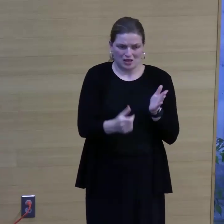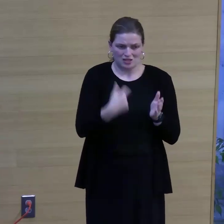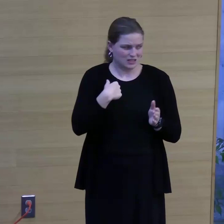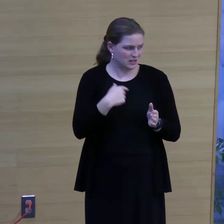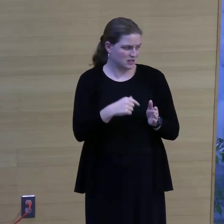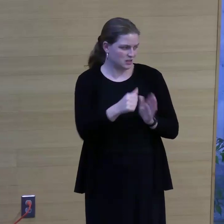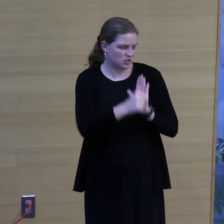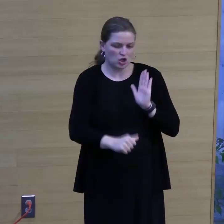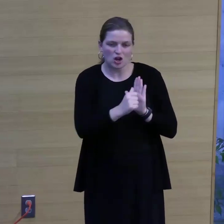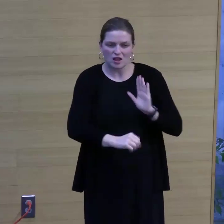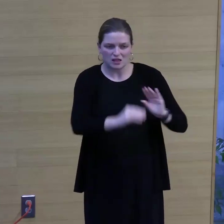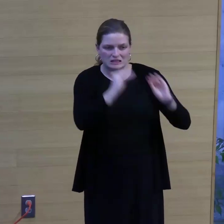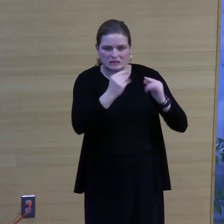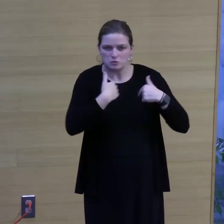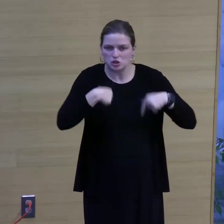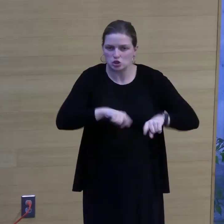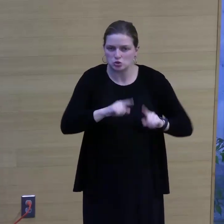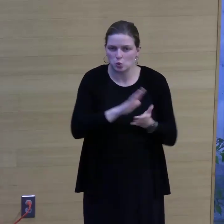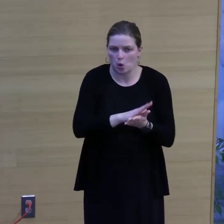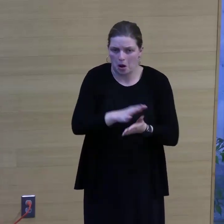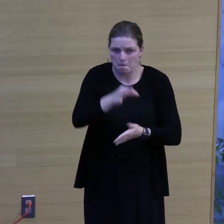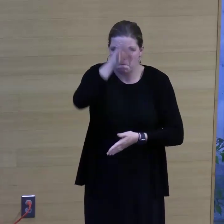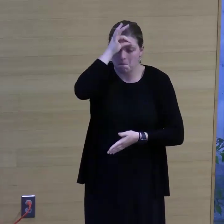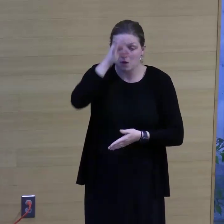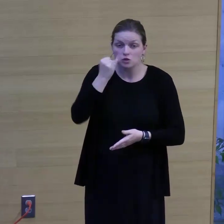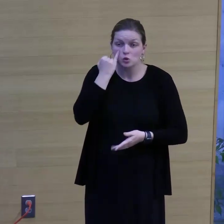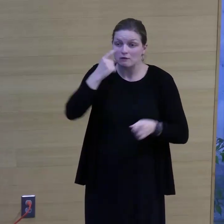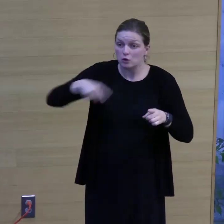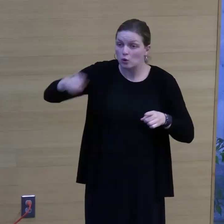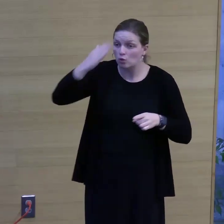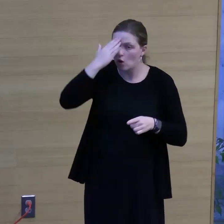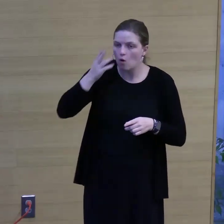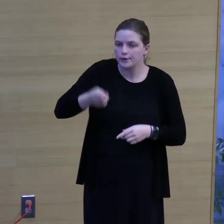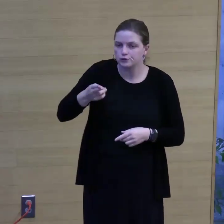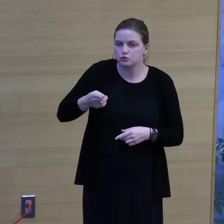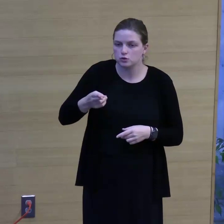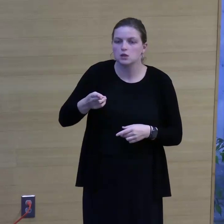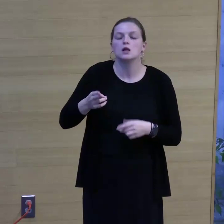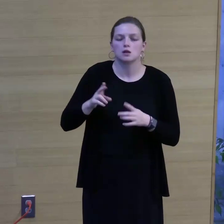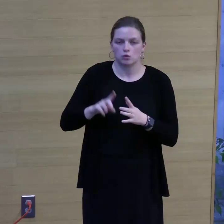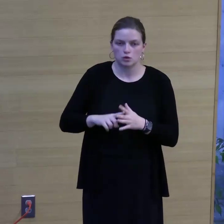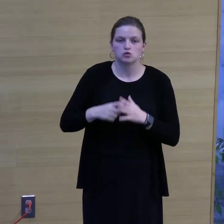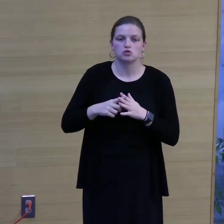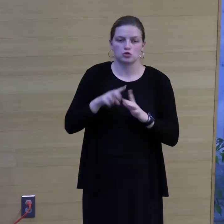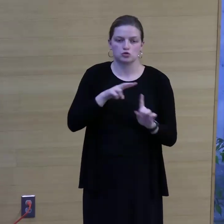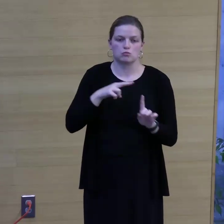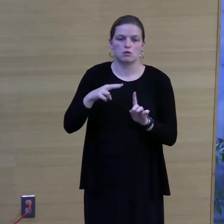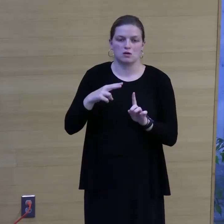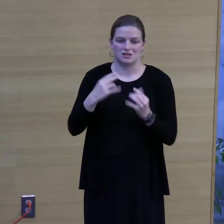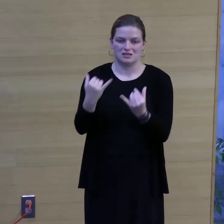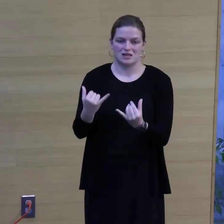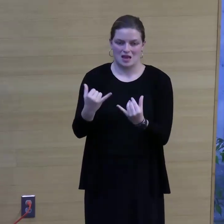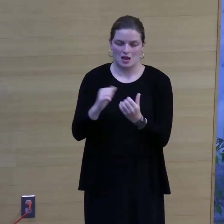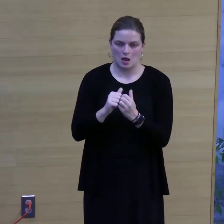school. And so I really, if you know your history, you can start to see it in the present day.